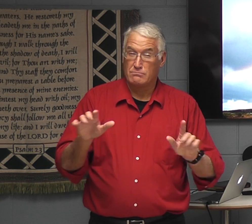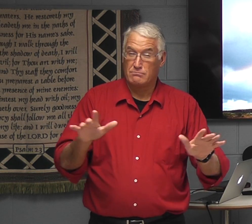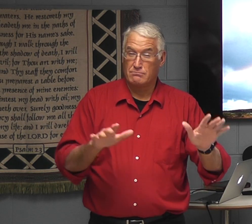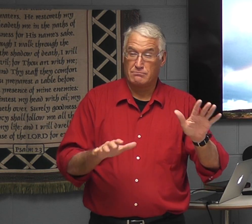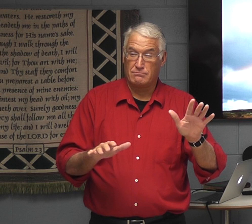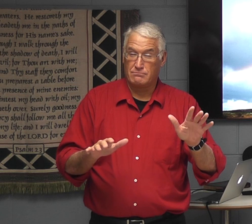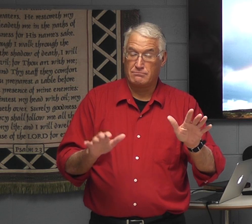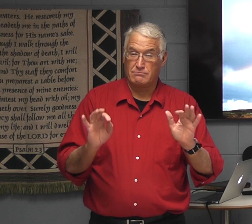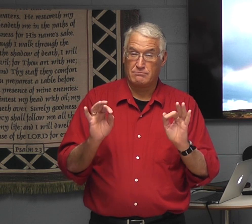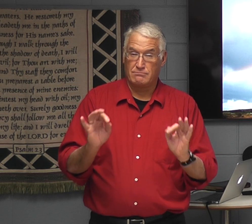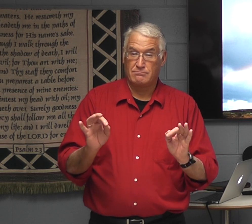Any questions?